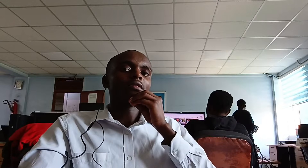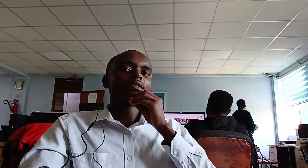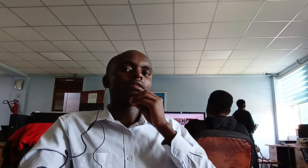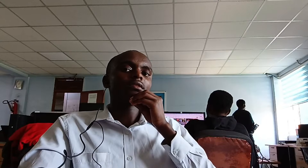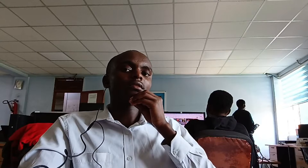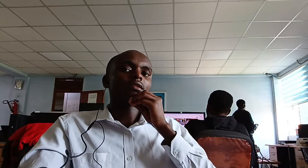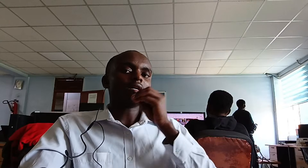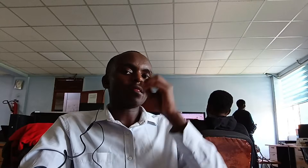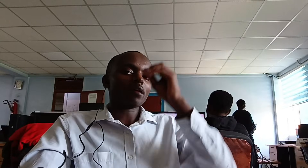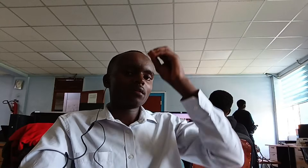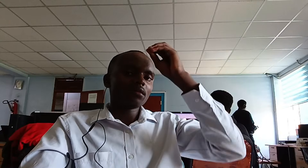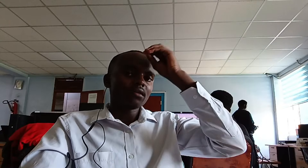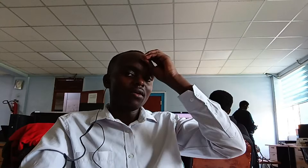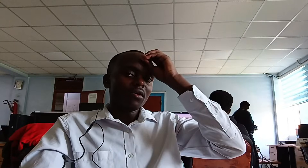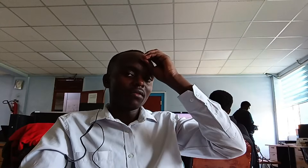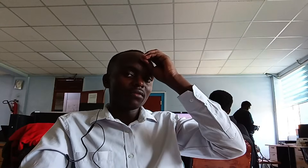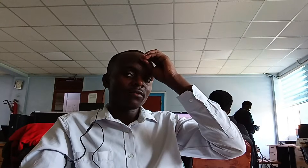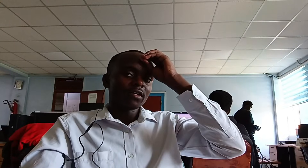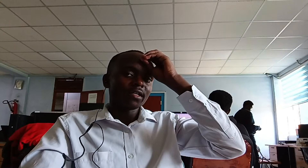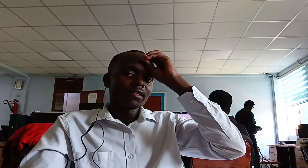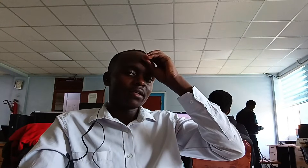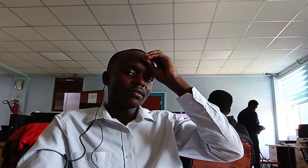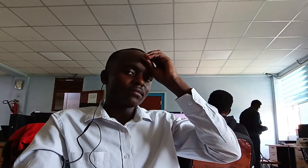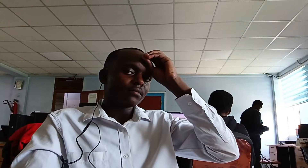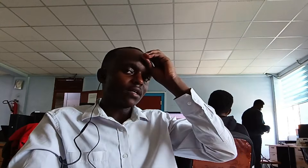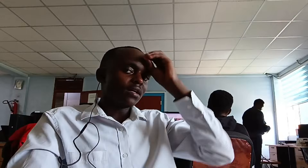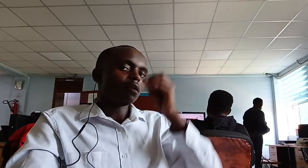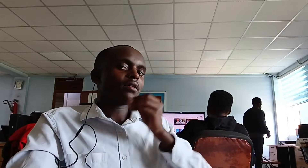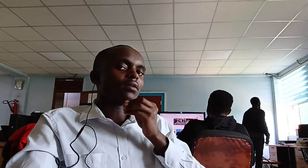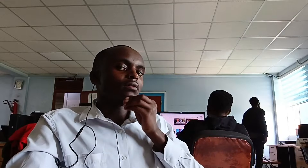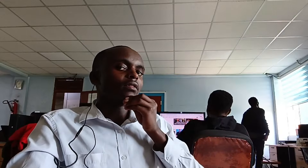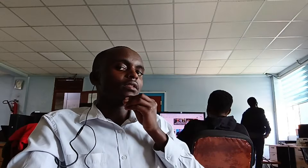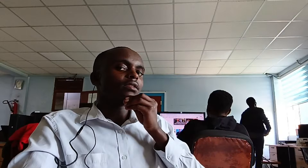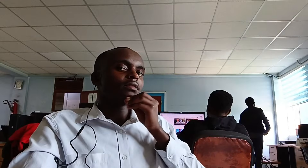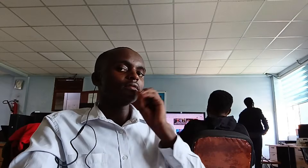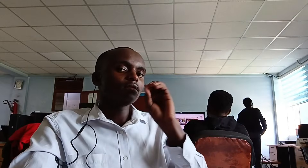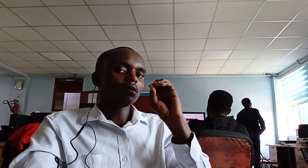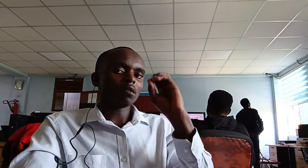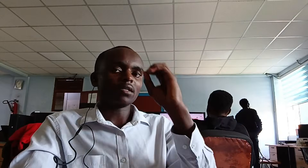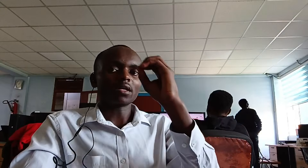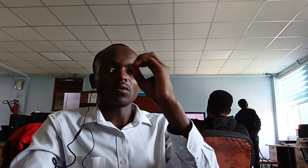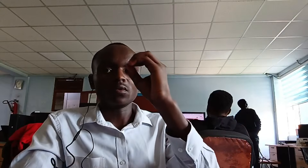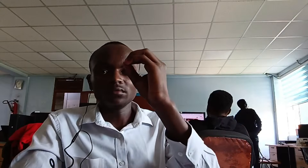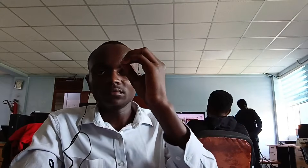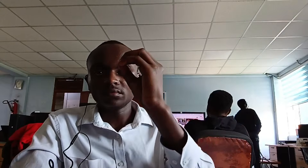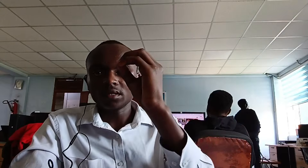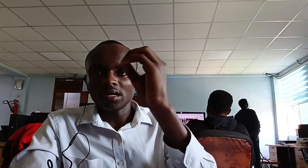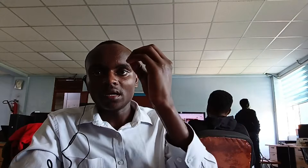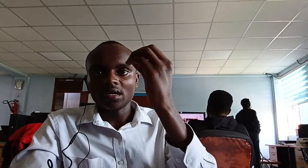chin and then on the forehead. Letter O on the chin, letter O, letter